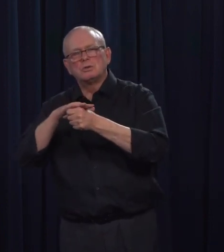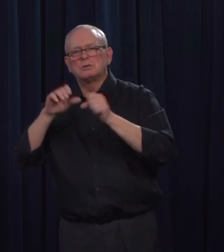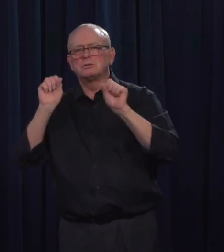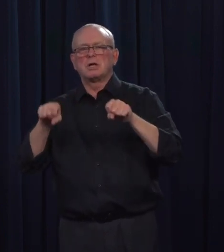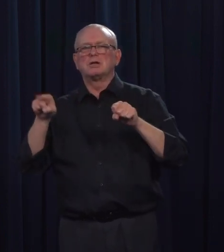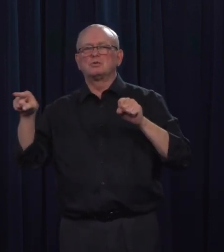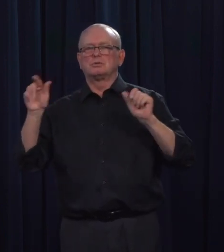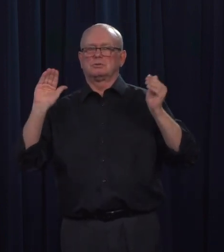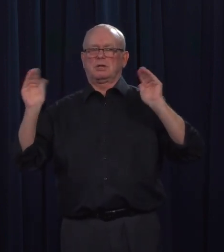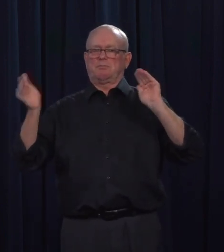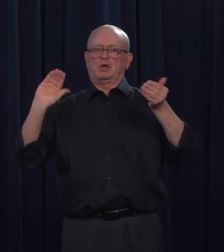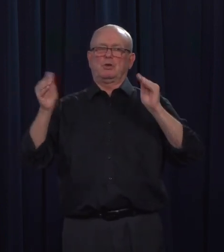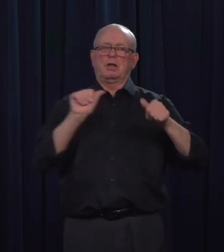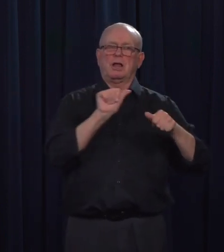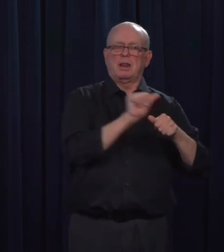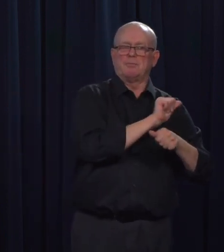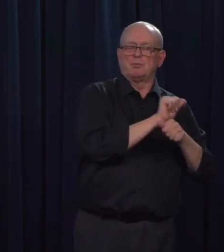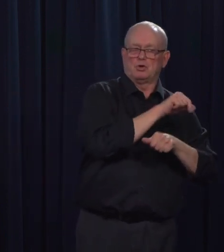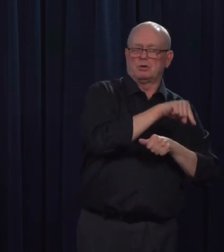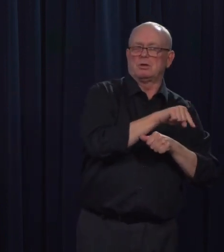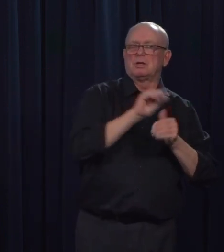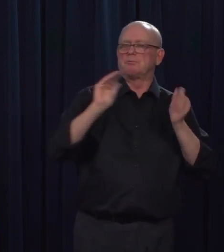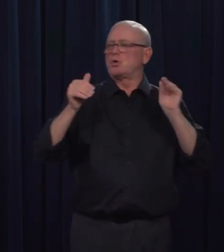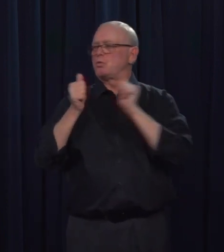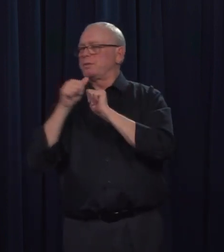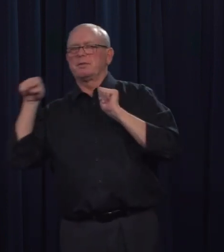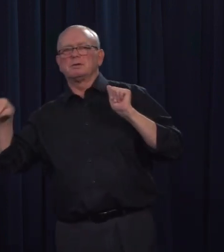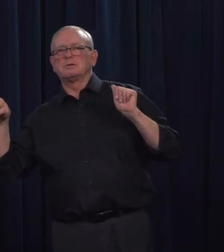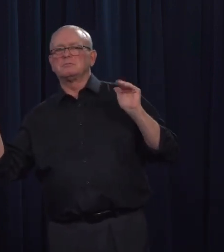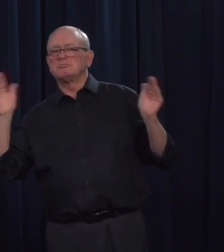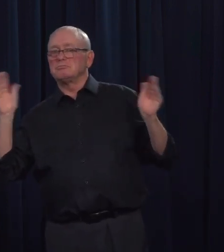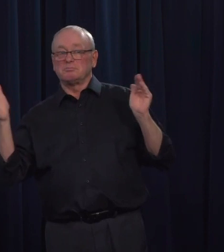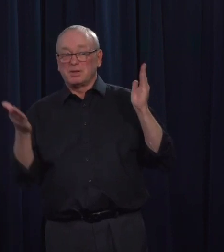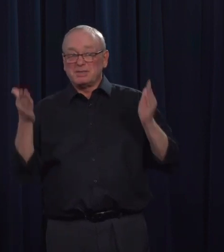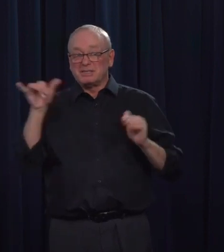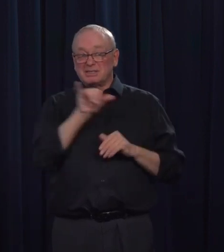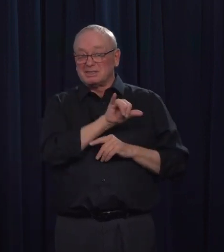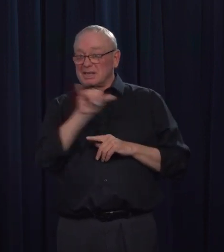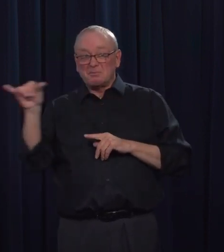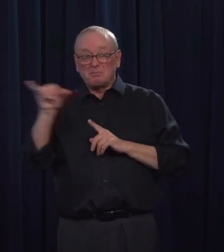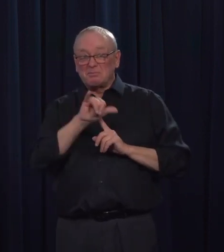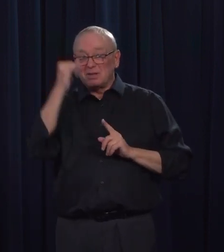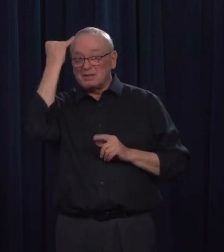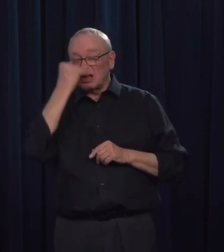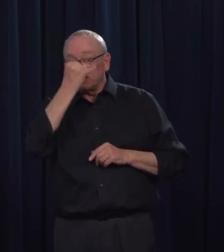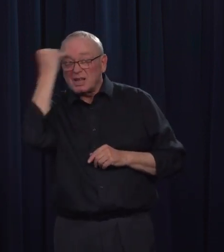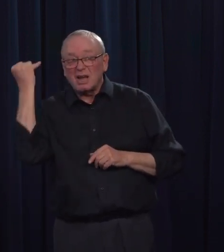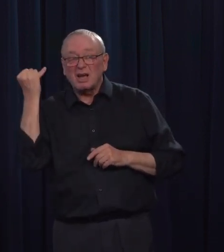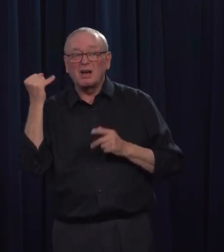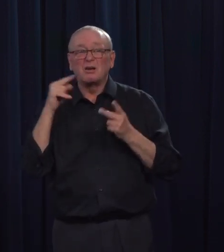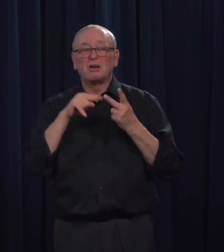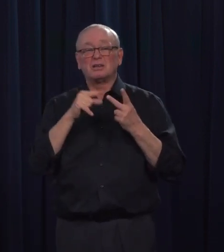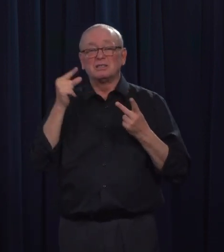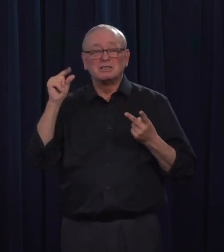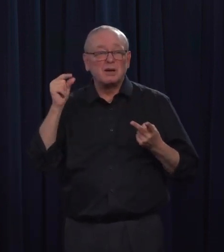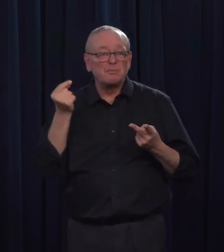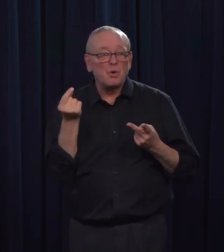be in Italy, a Singapore, a South Korea? Well, we aspire to be Singapore.